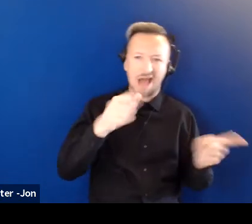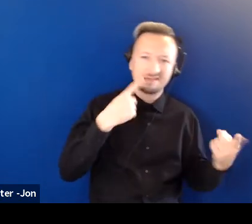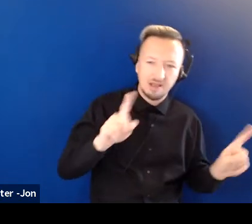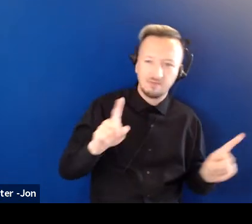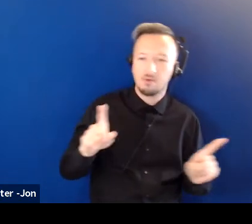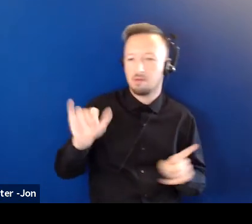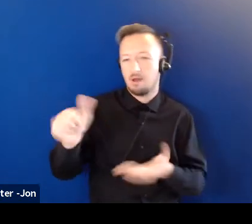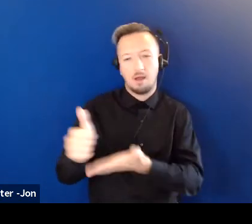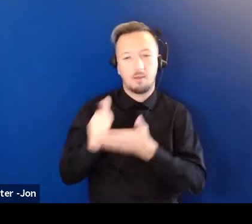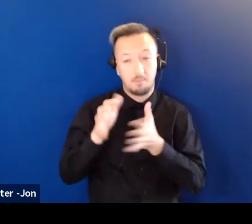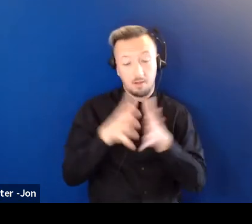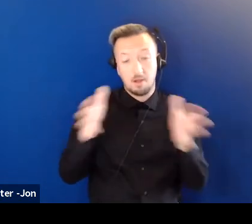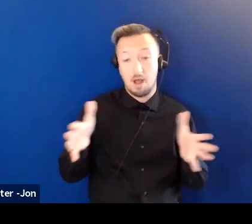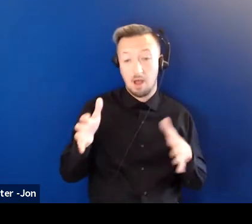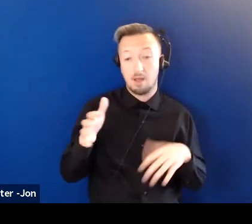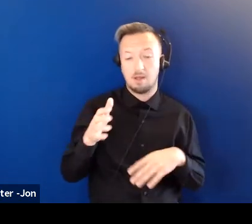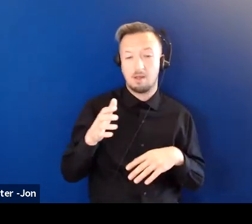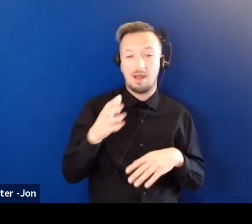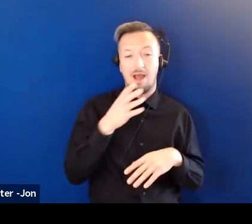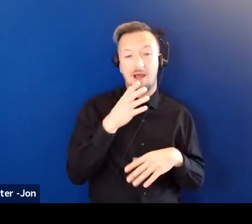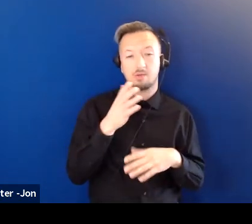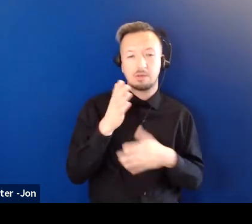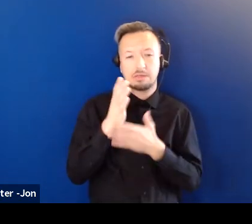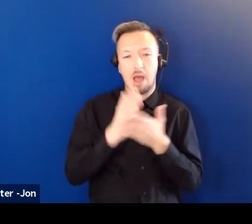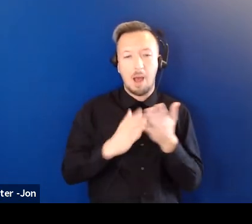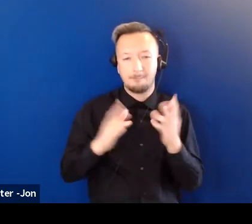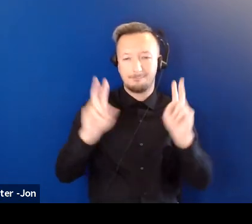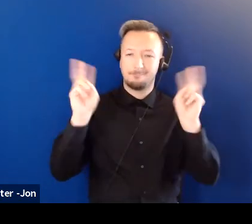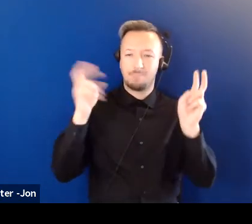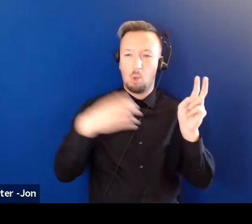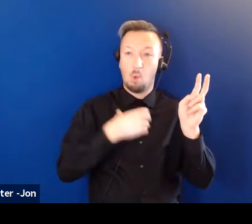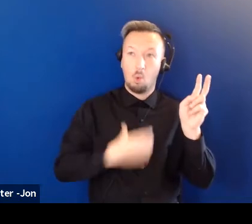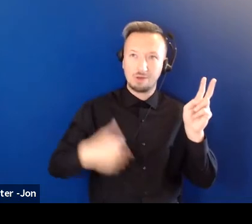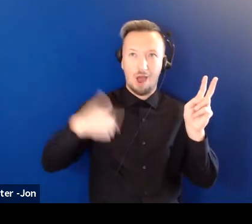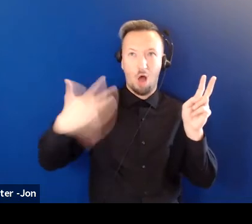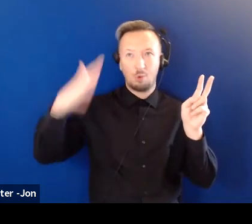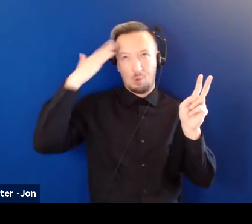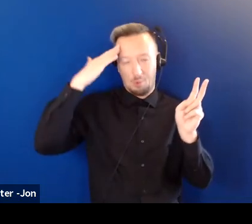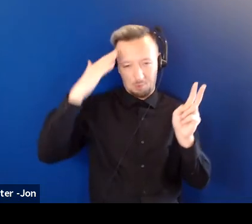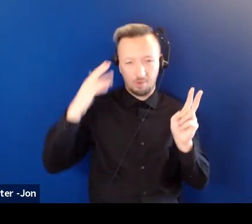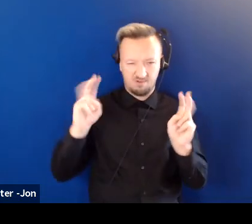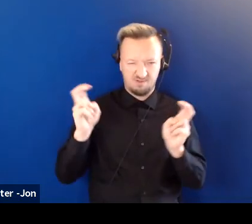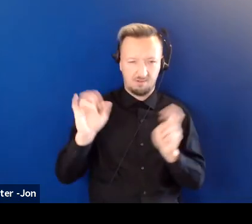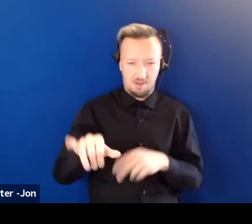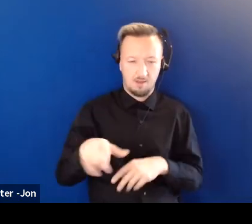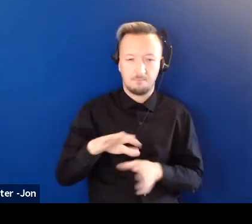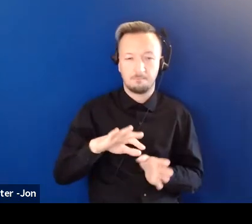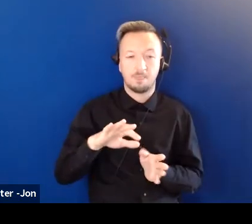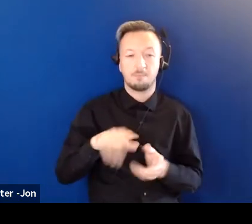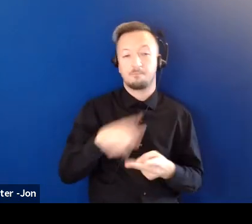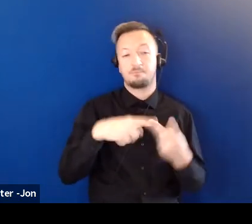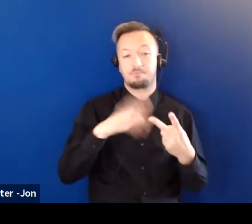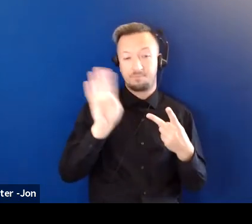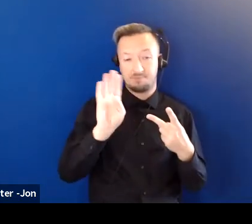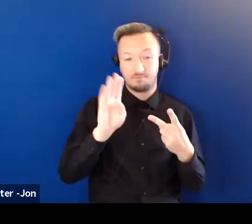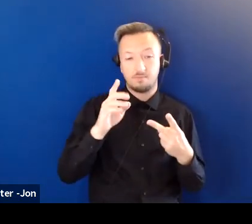we're going to start with some wish we had knowns to share with you all. goals, we're hoping that you will join us in